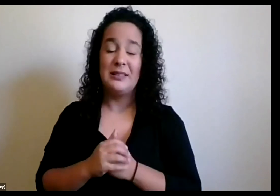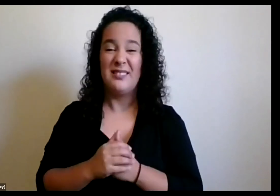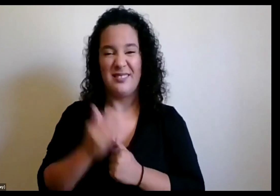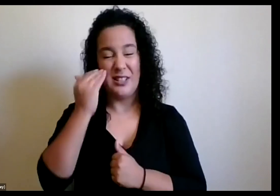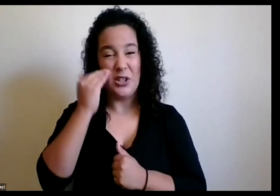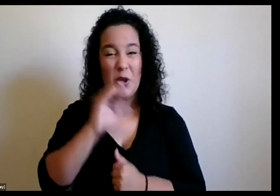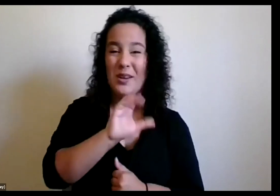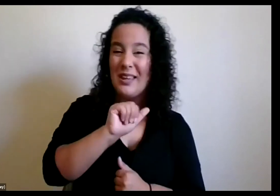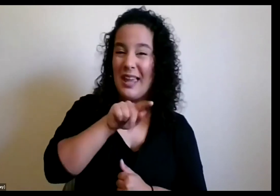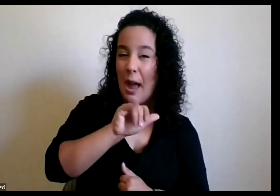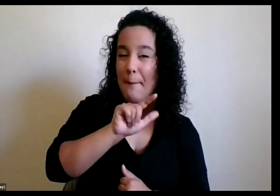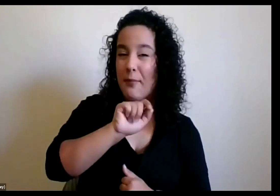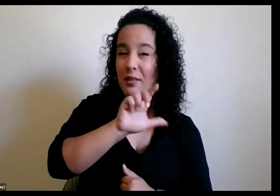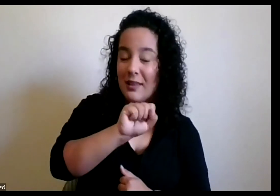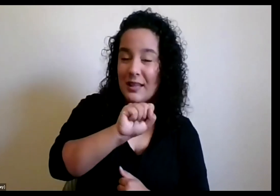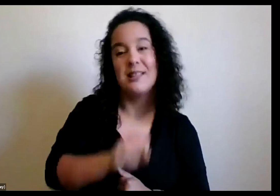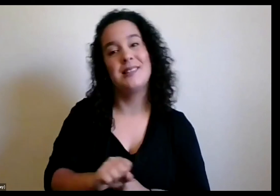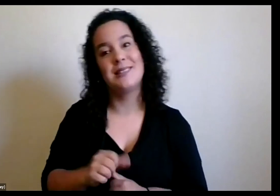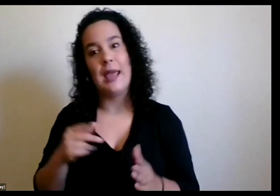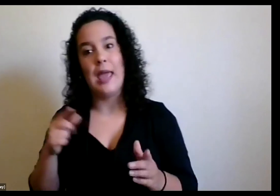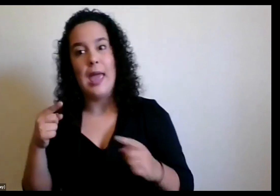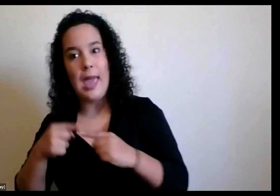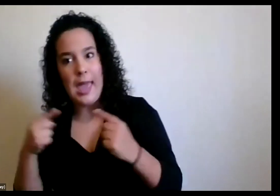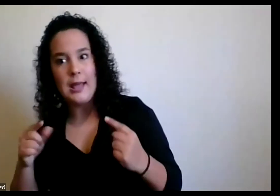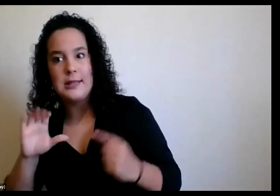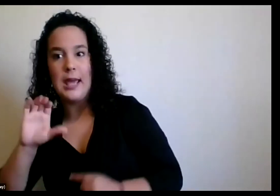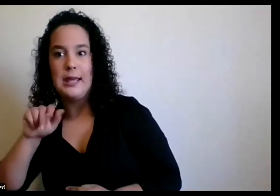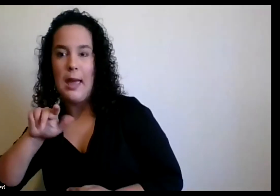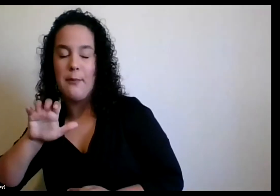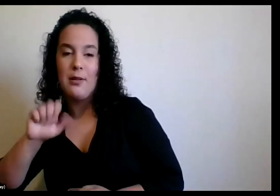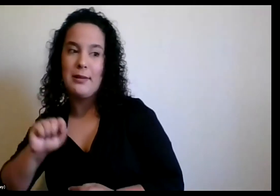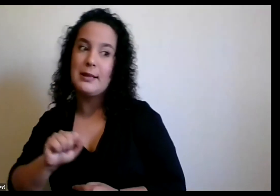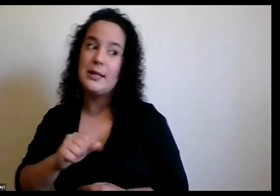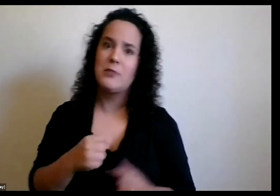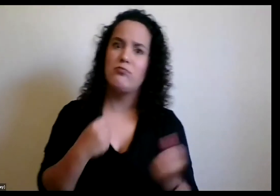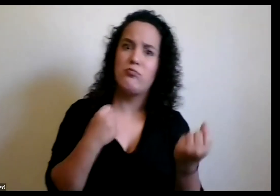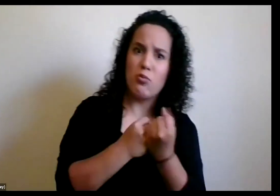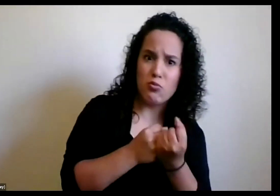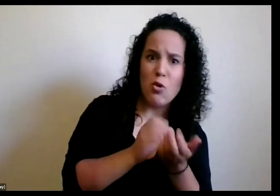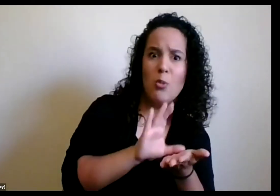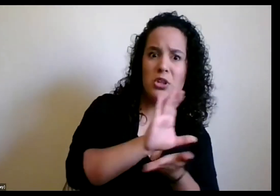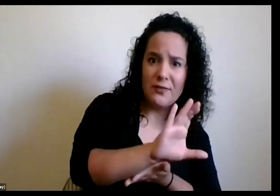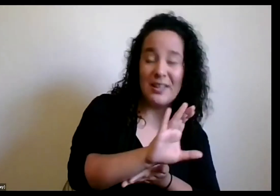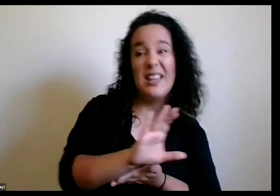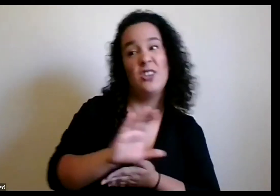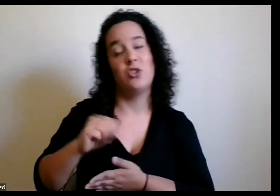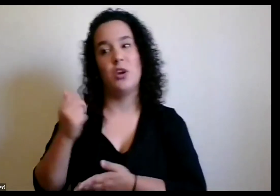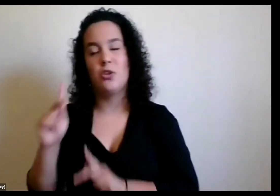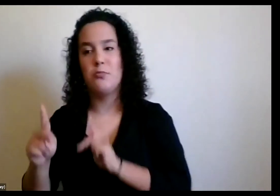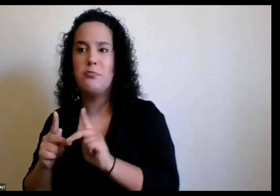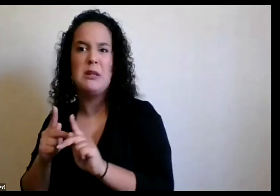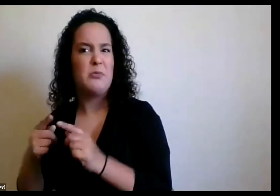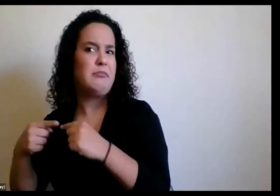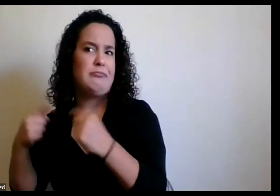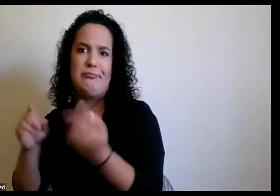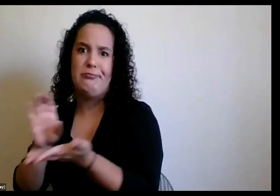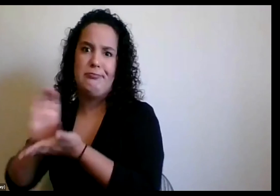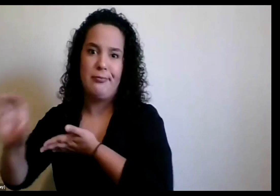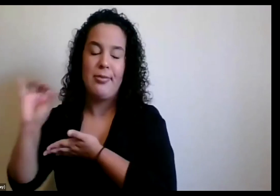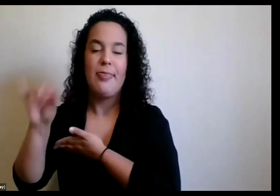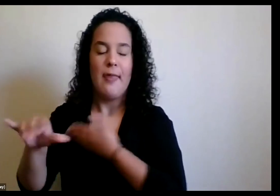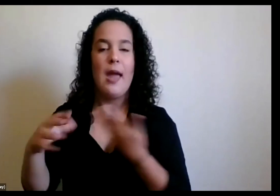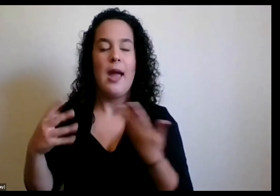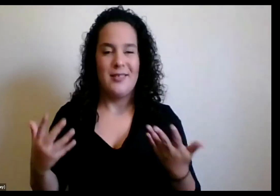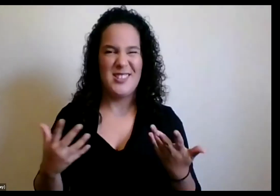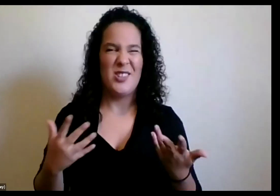versus anti-capitalist, pro-gentrification, anti-gentrification. This is what's tough to understand as a new mental model